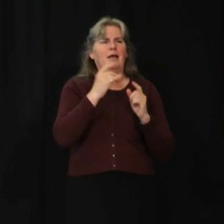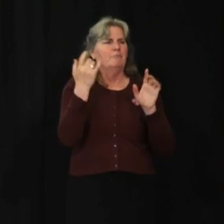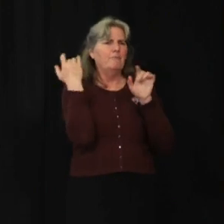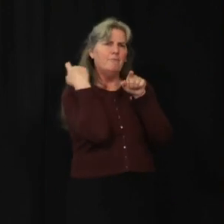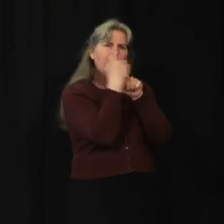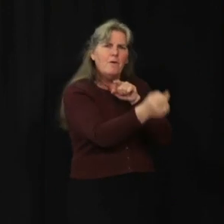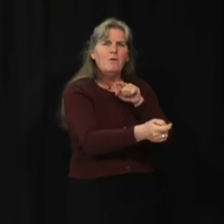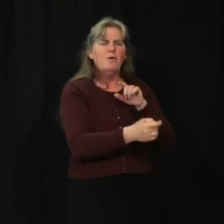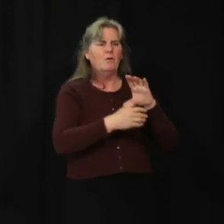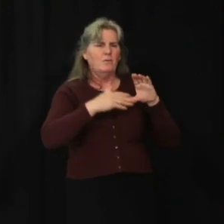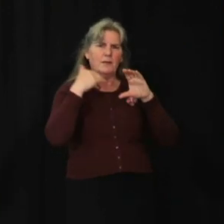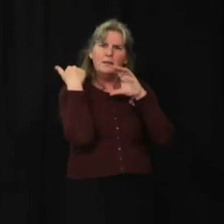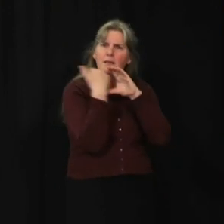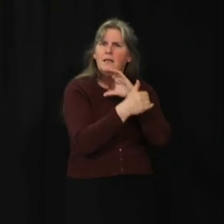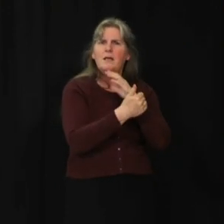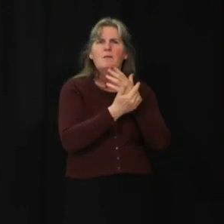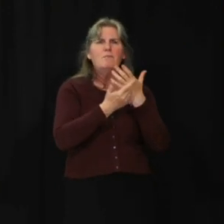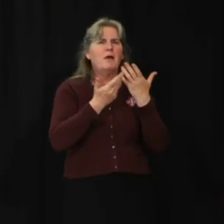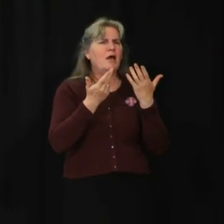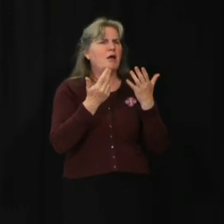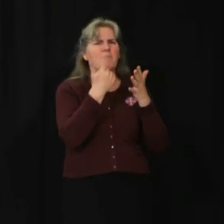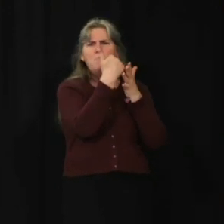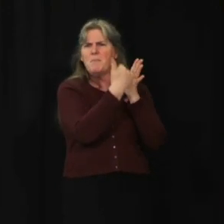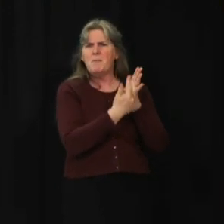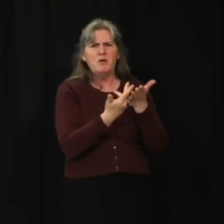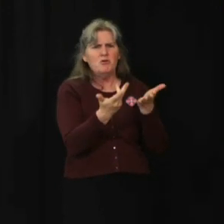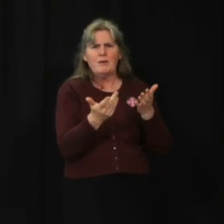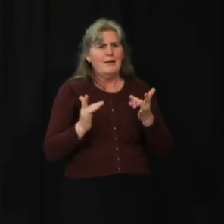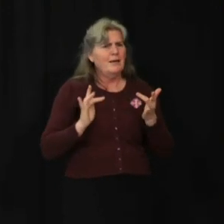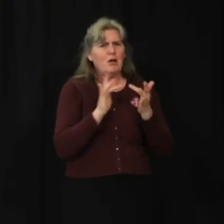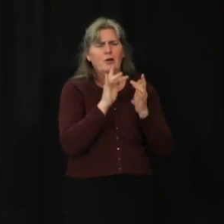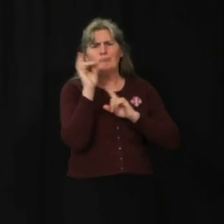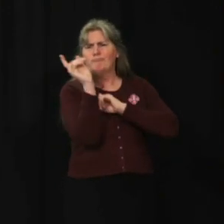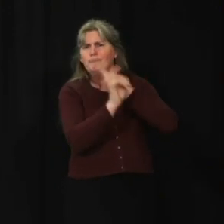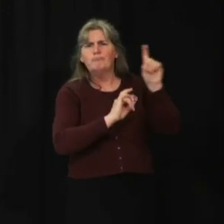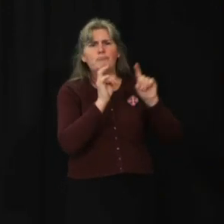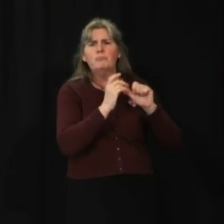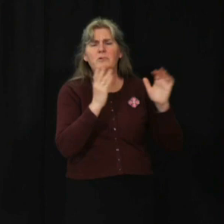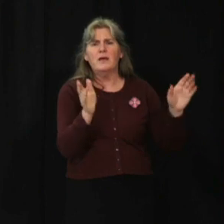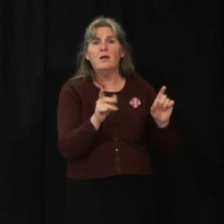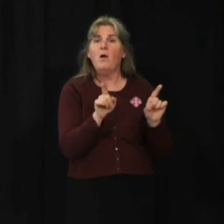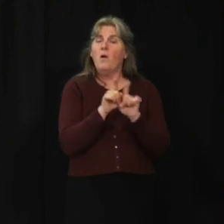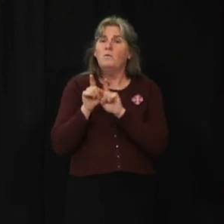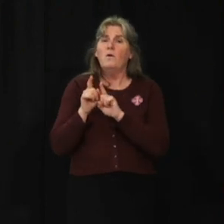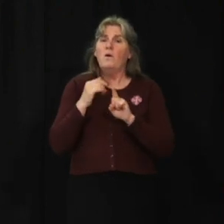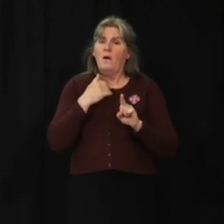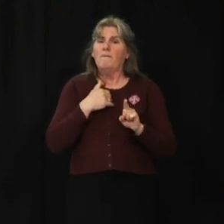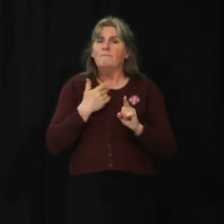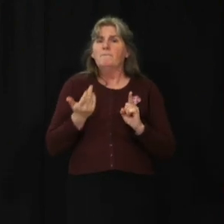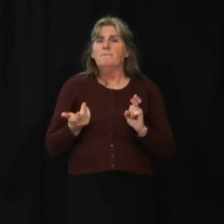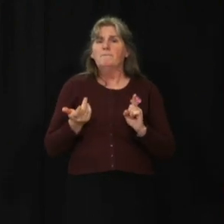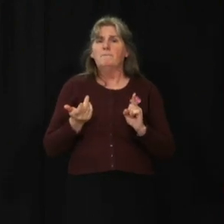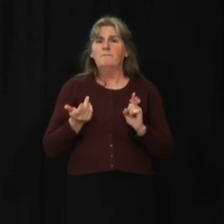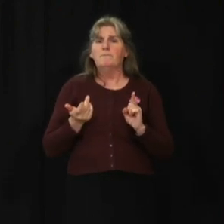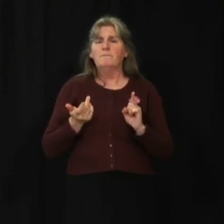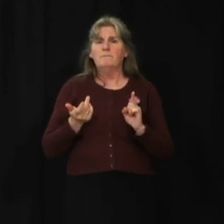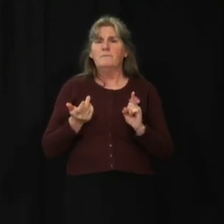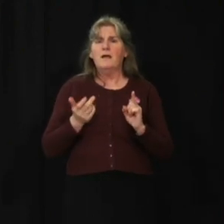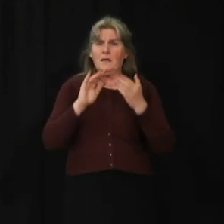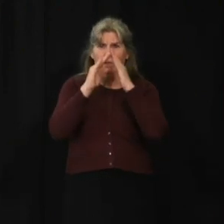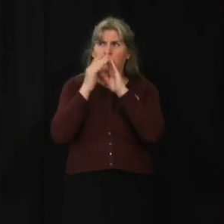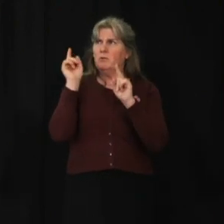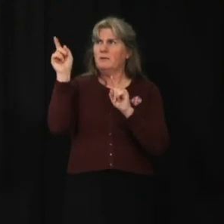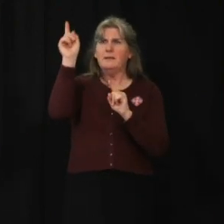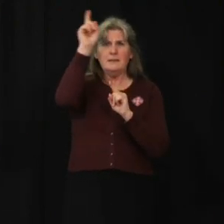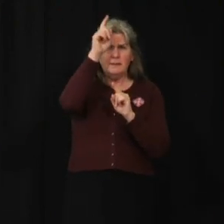qualification phone lines and email addresses, and we also have the guidance of also the